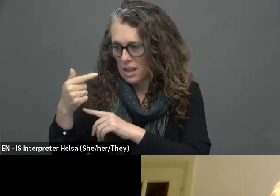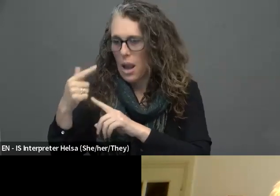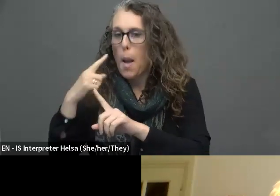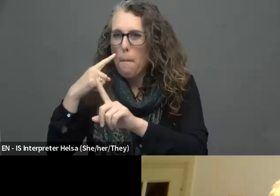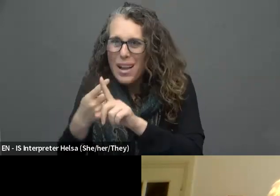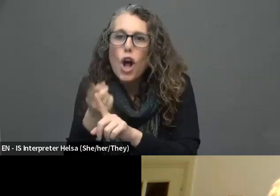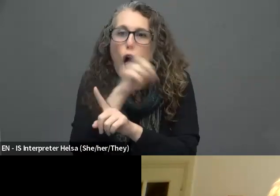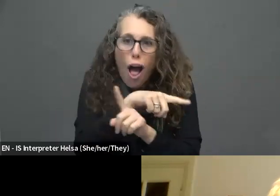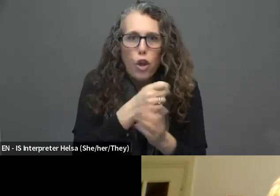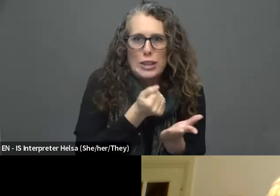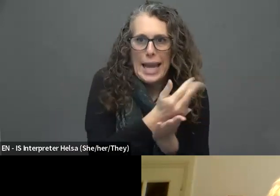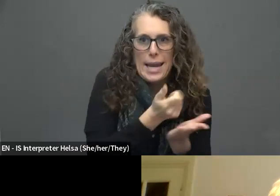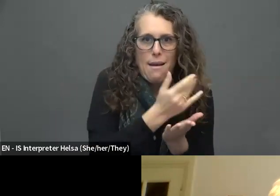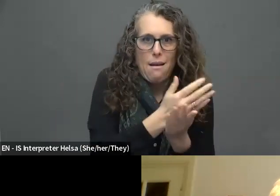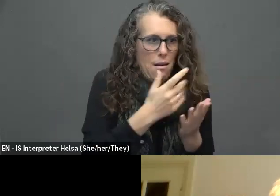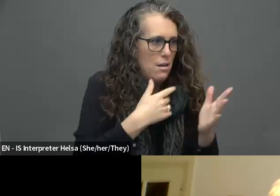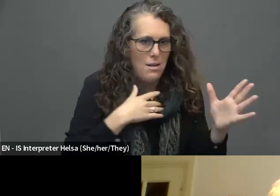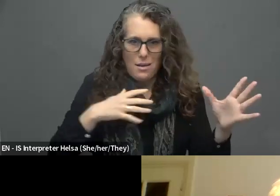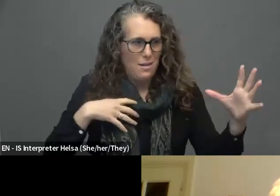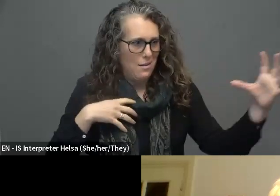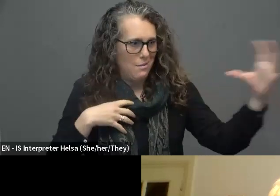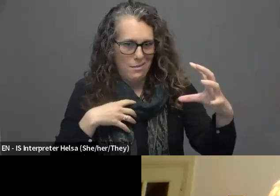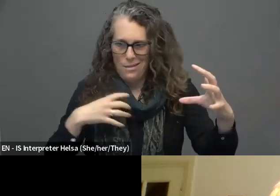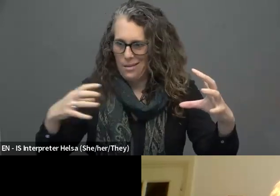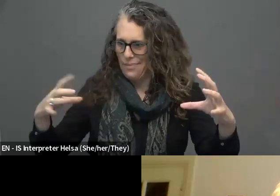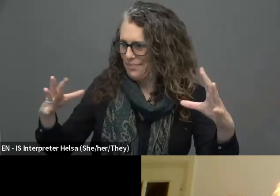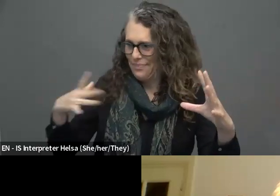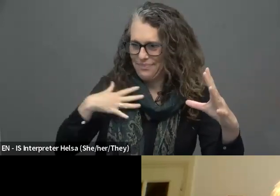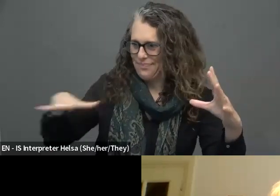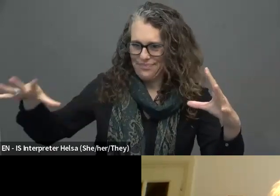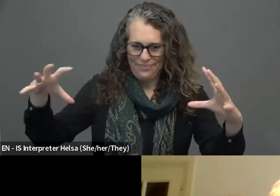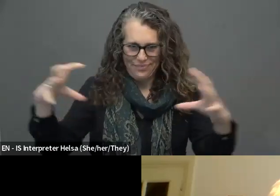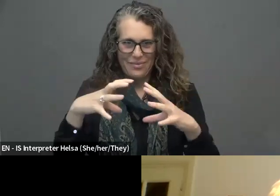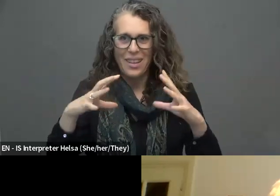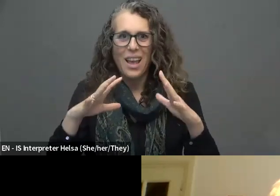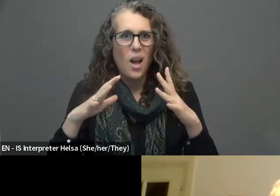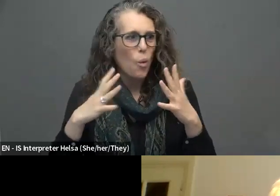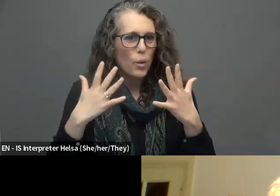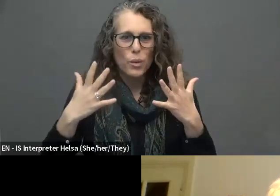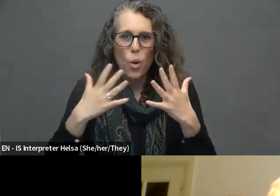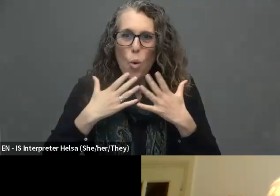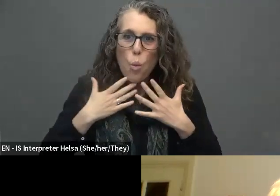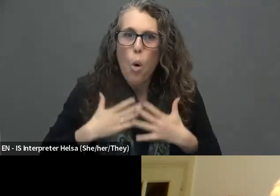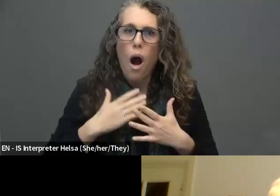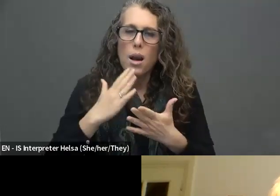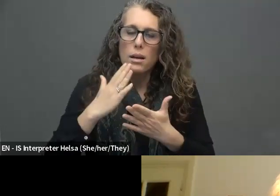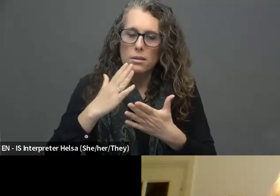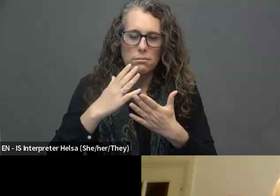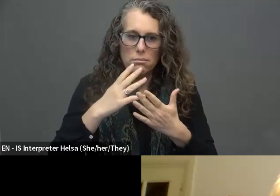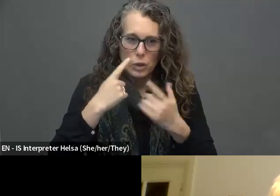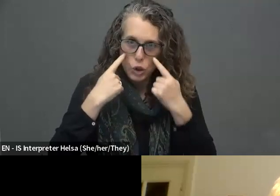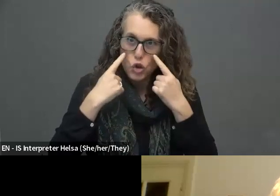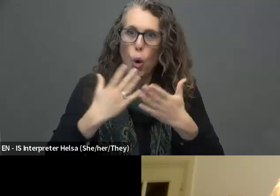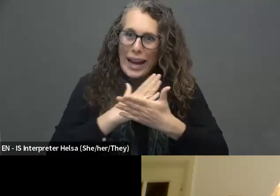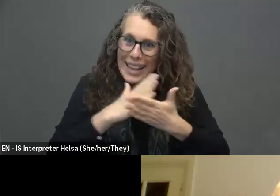try and create a more complete grammar. On the basis we have data,